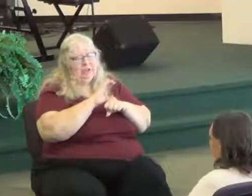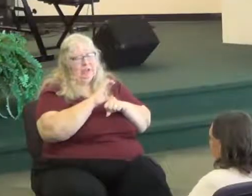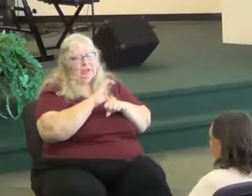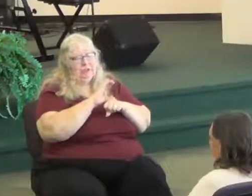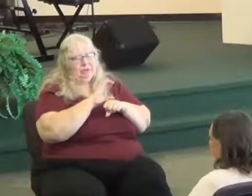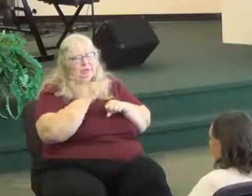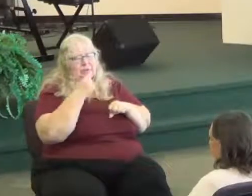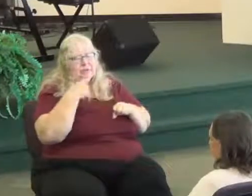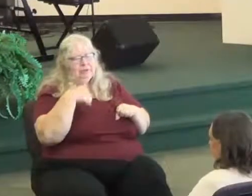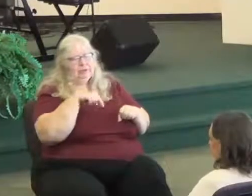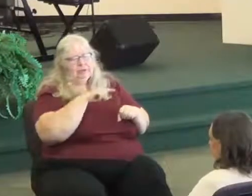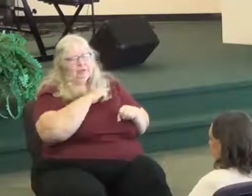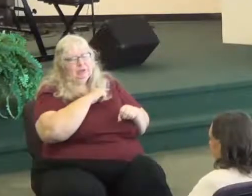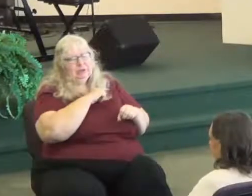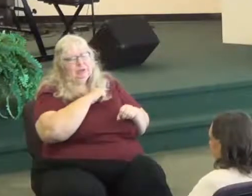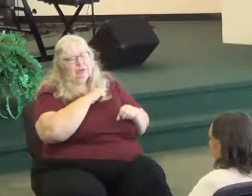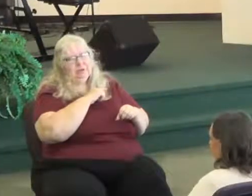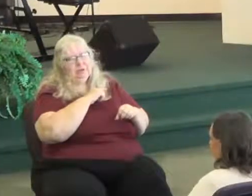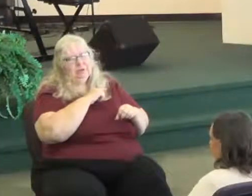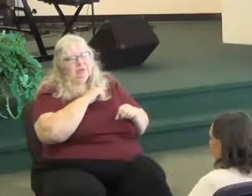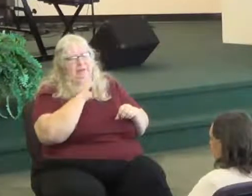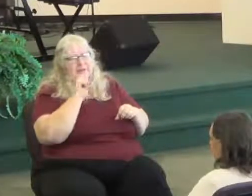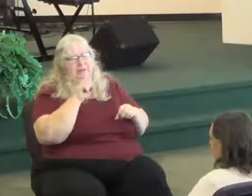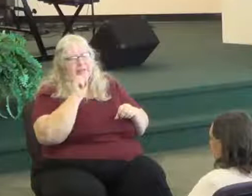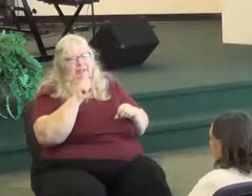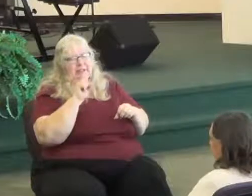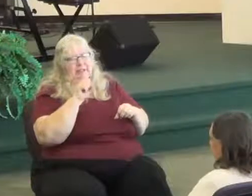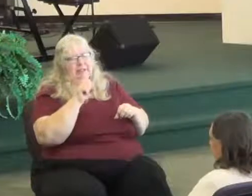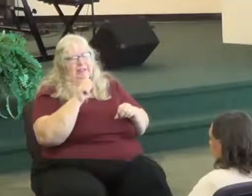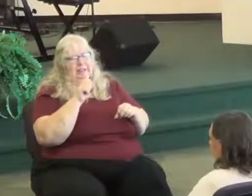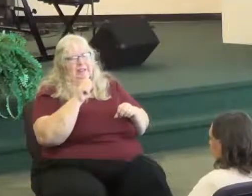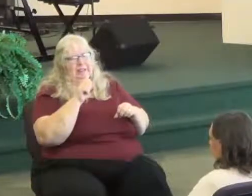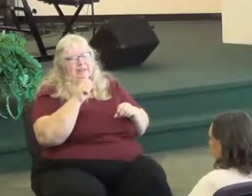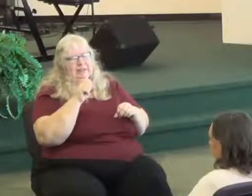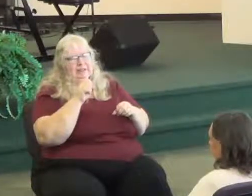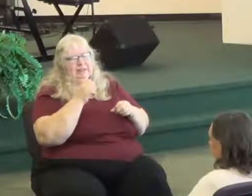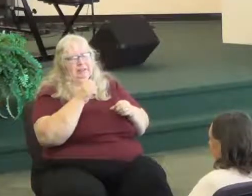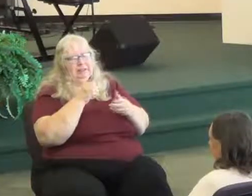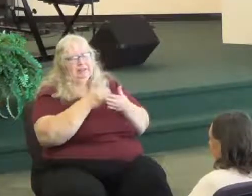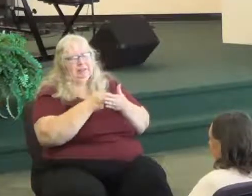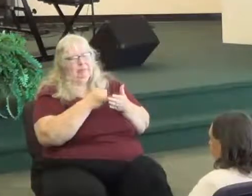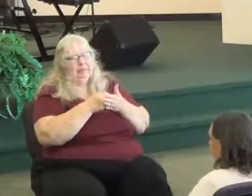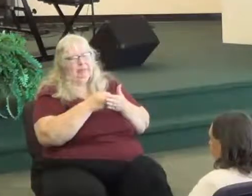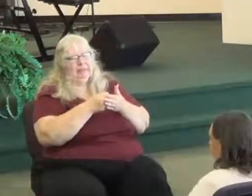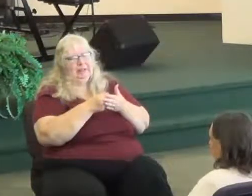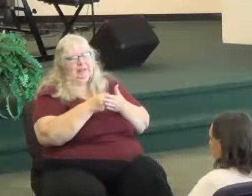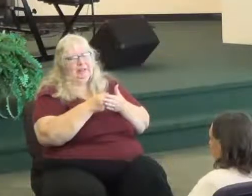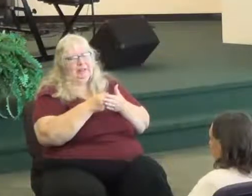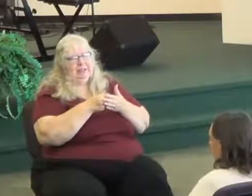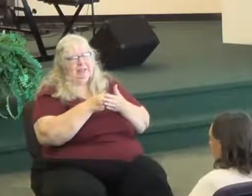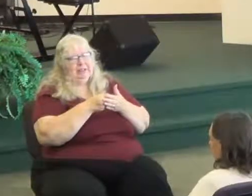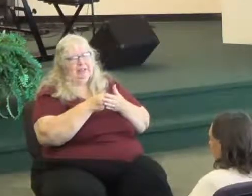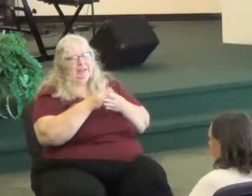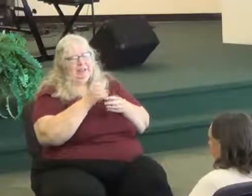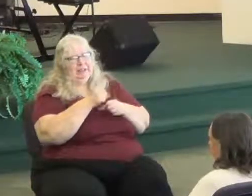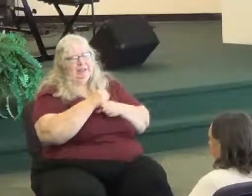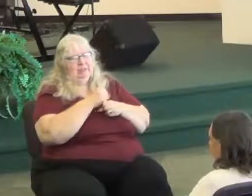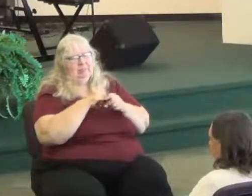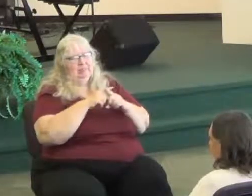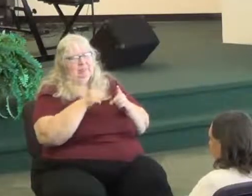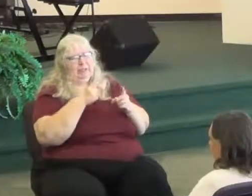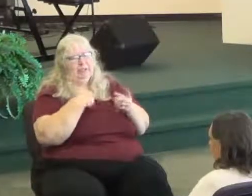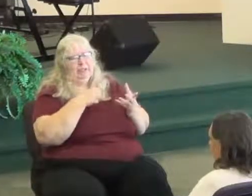need it. It's going to be tight with budget and whatnot. But I don't want to be up here doing a sales pitch